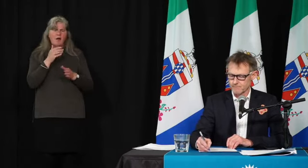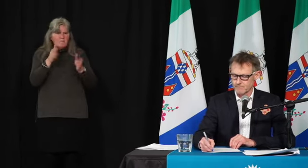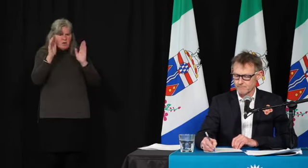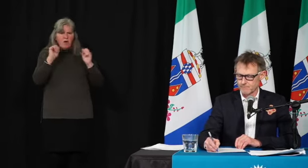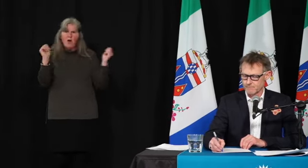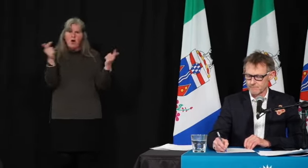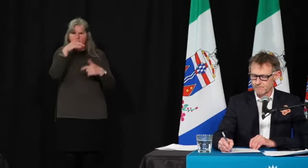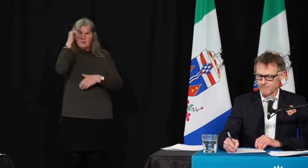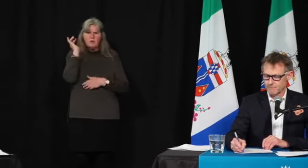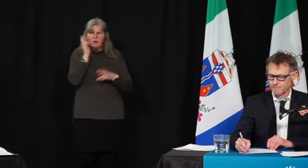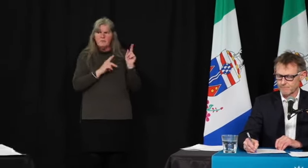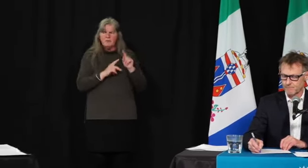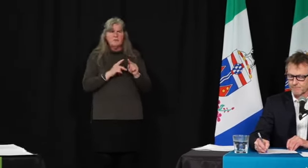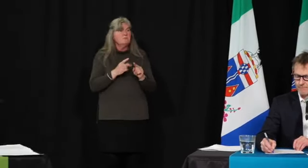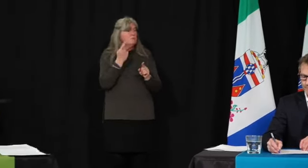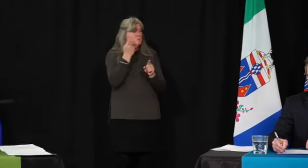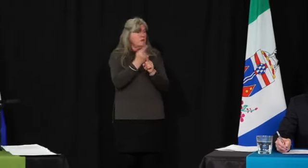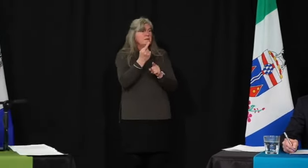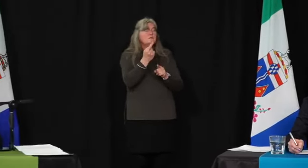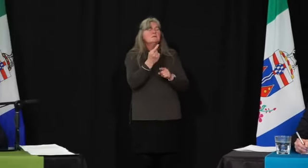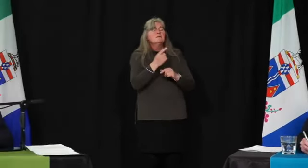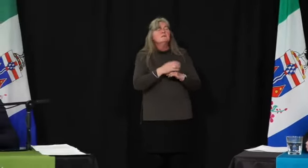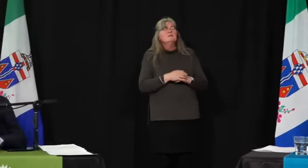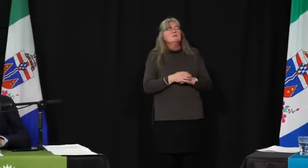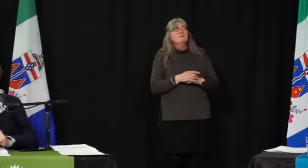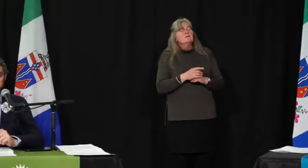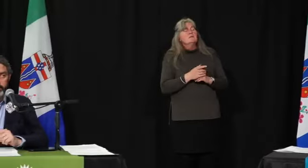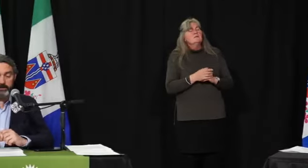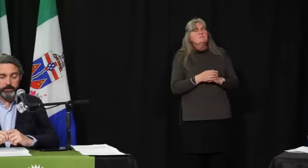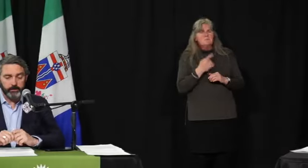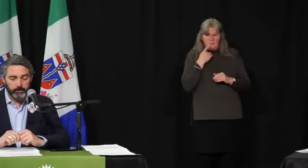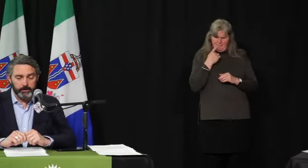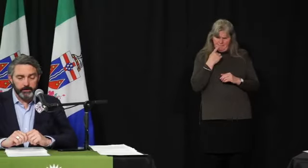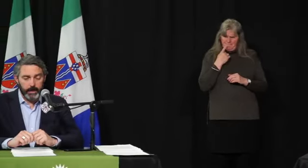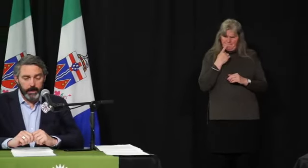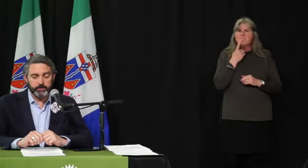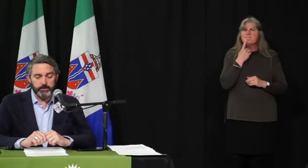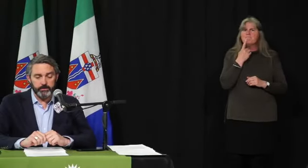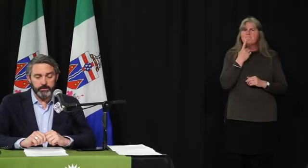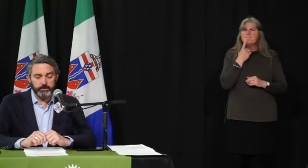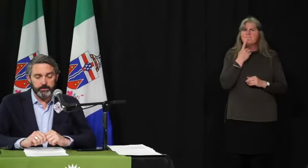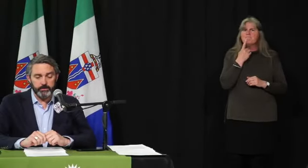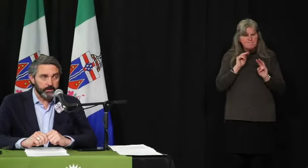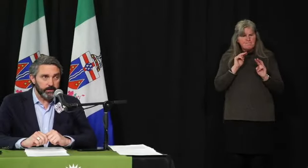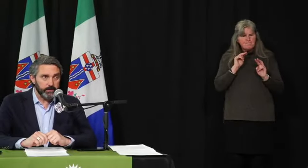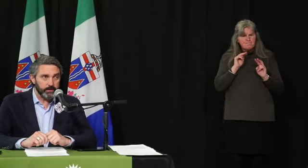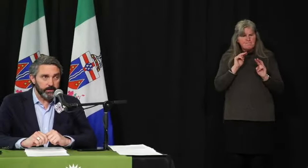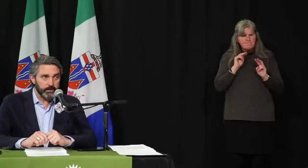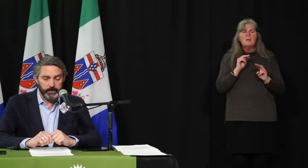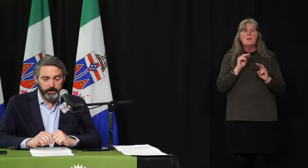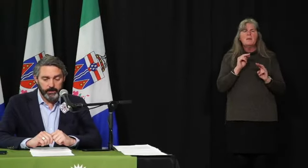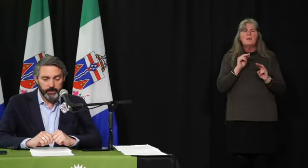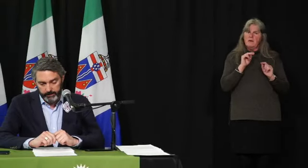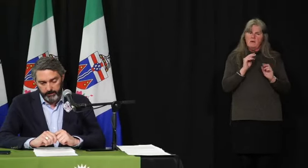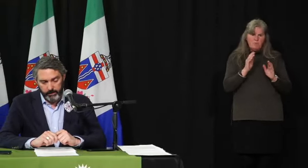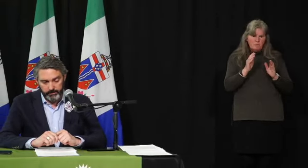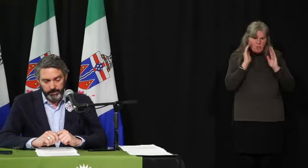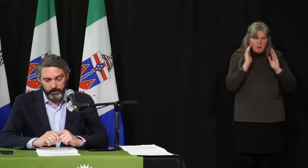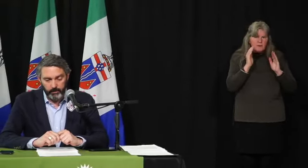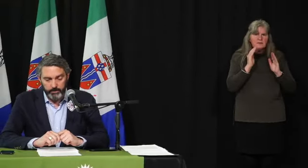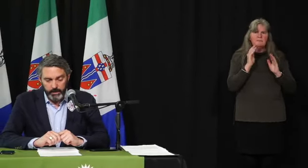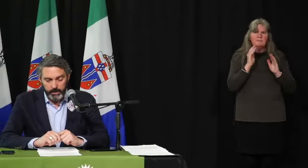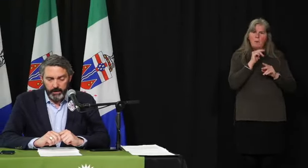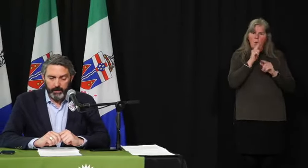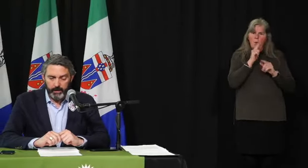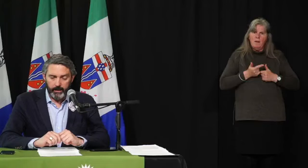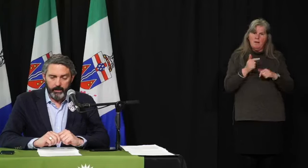Those are very hard facts. And we did take some very, very early actions to protect residents living in our long